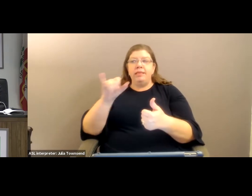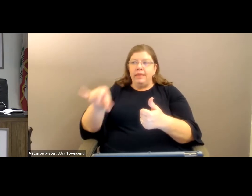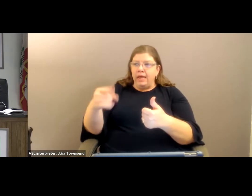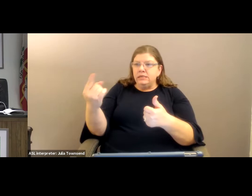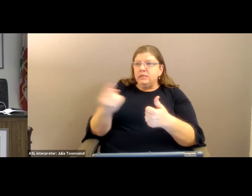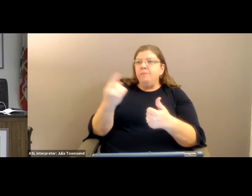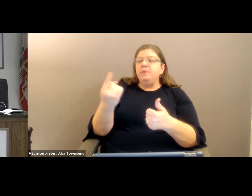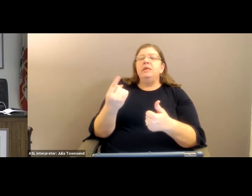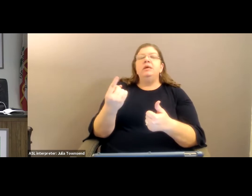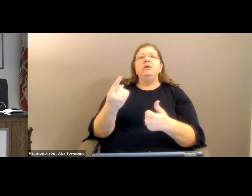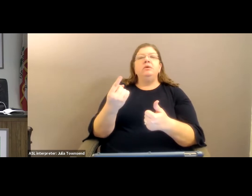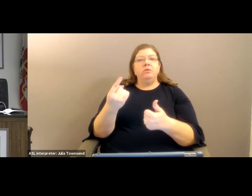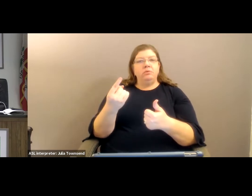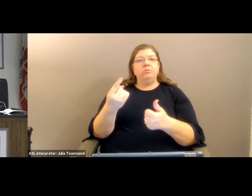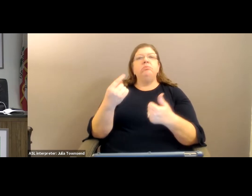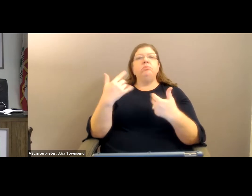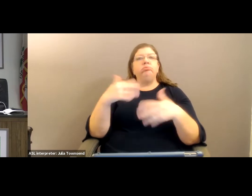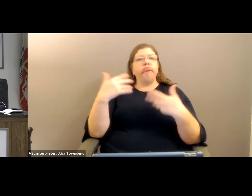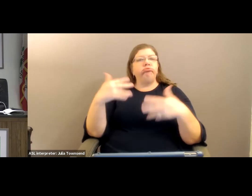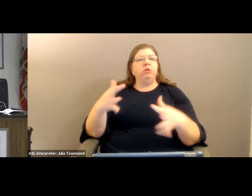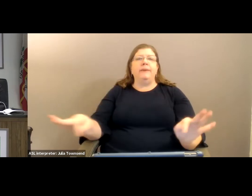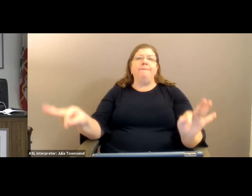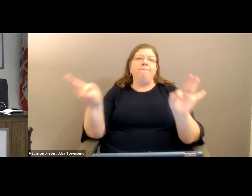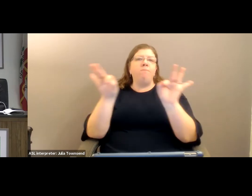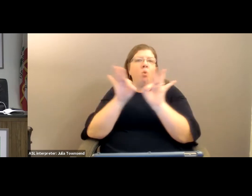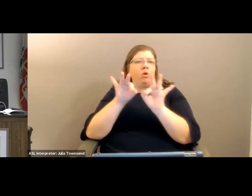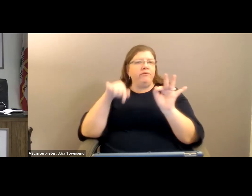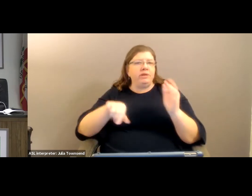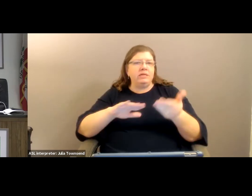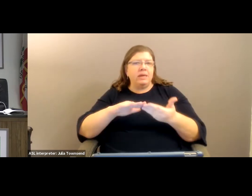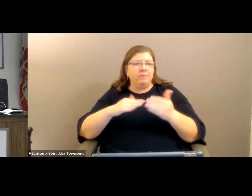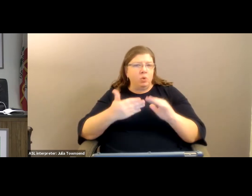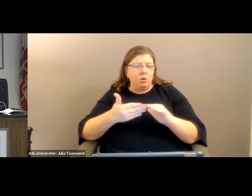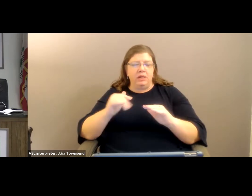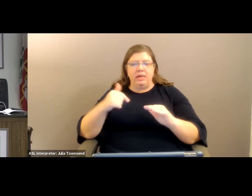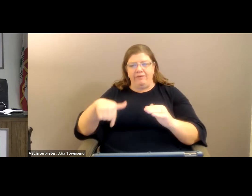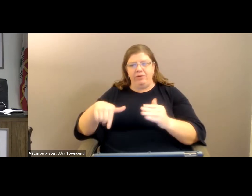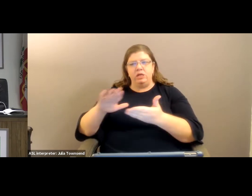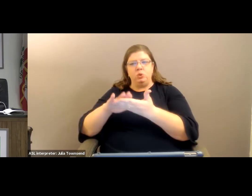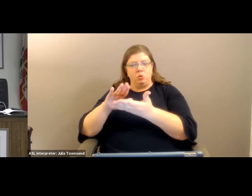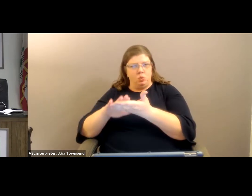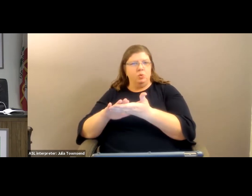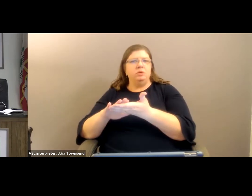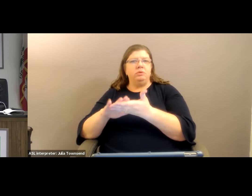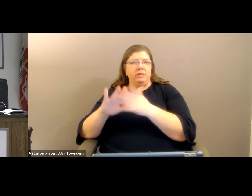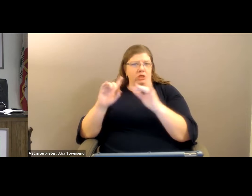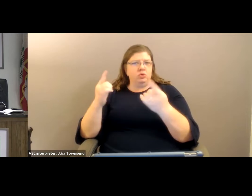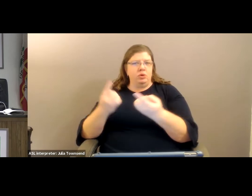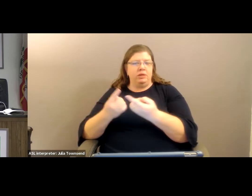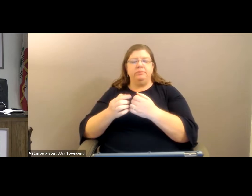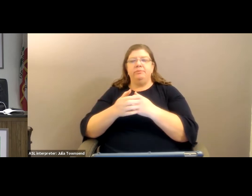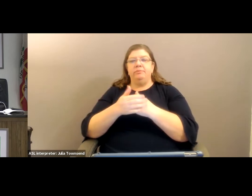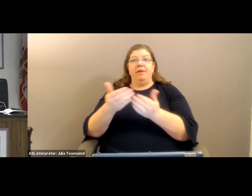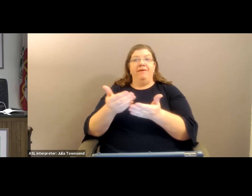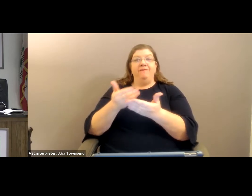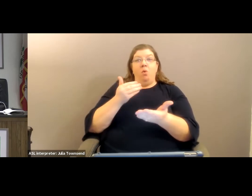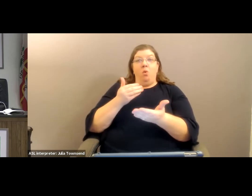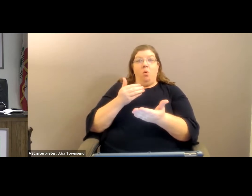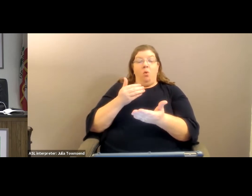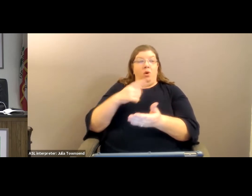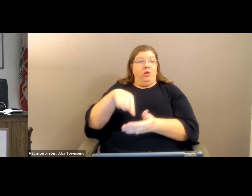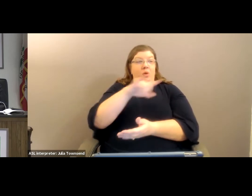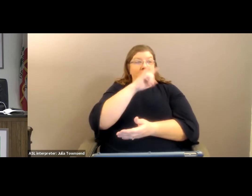that is so important in our community and in our school district, before they even get to